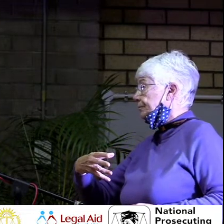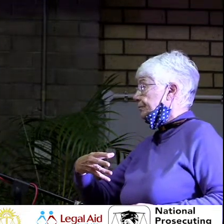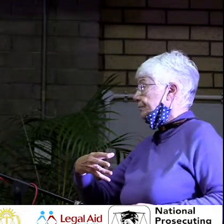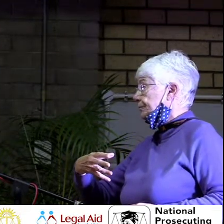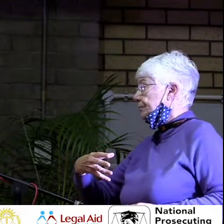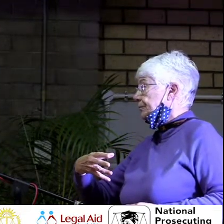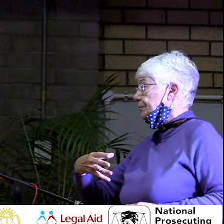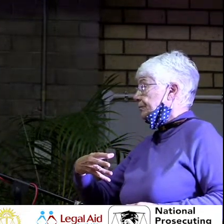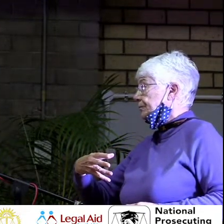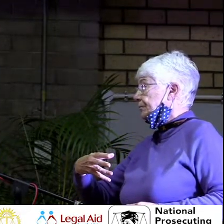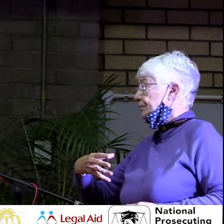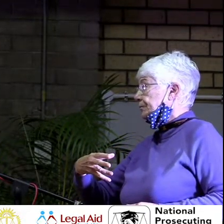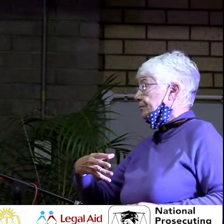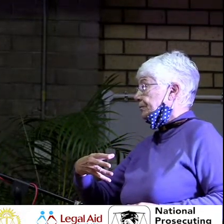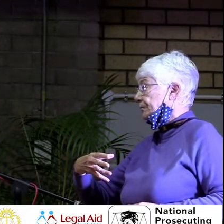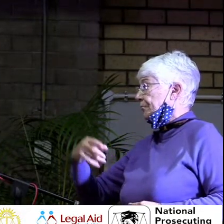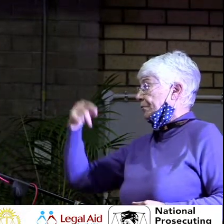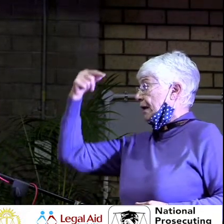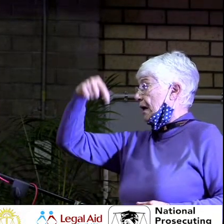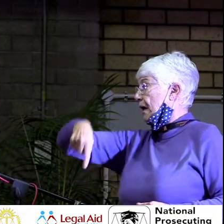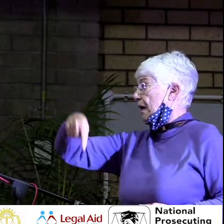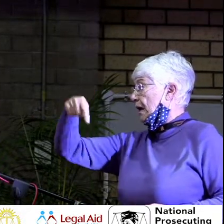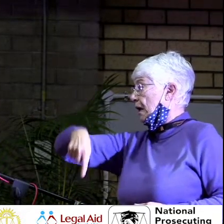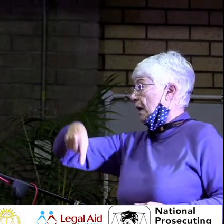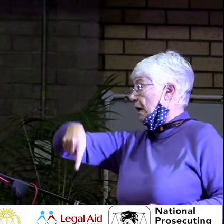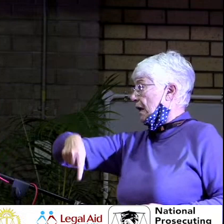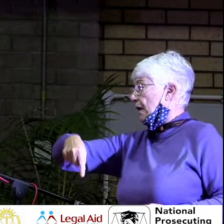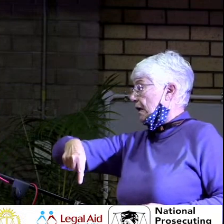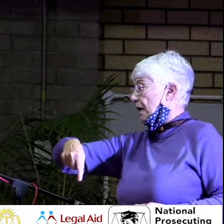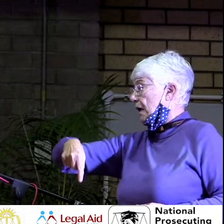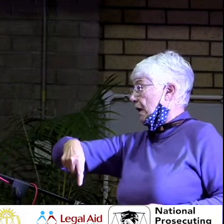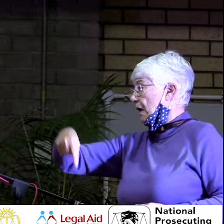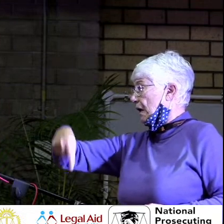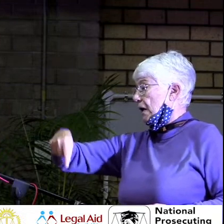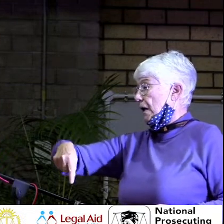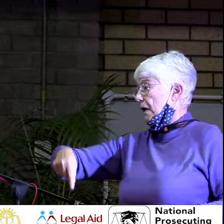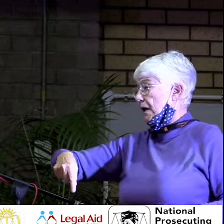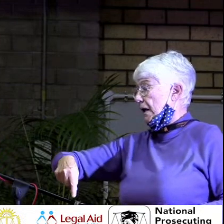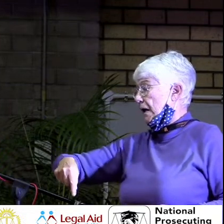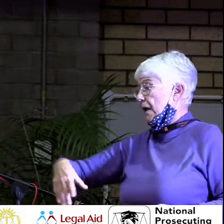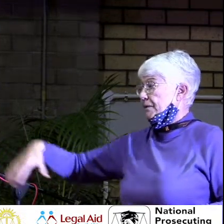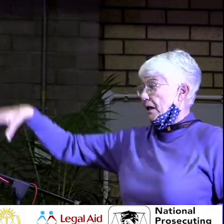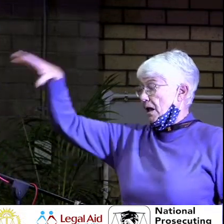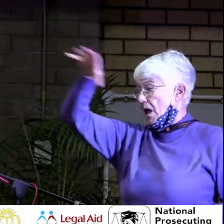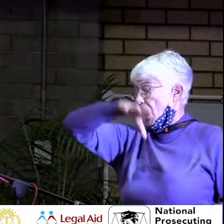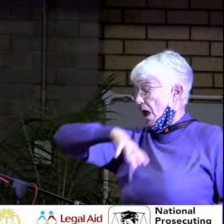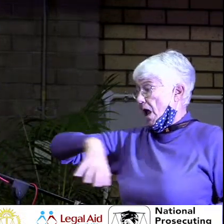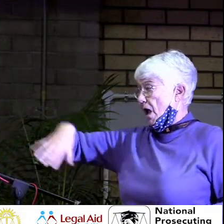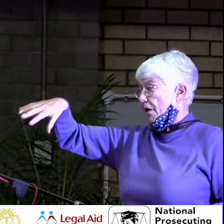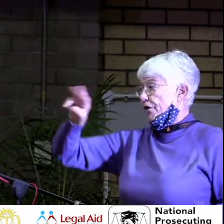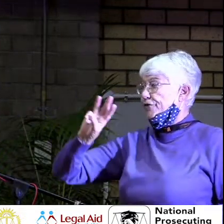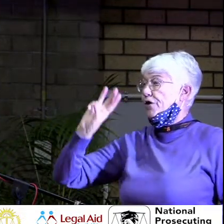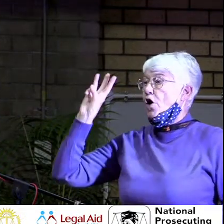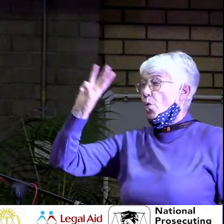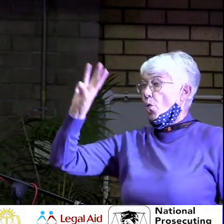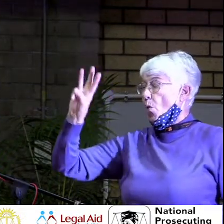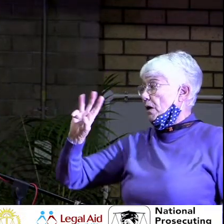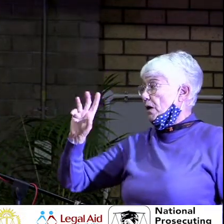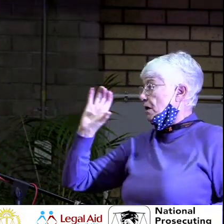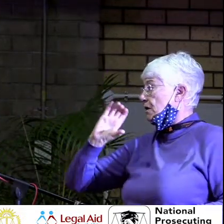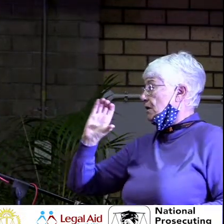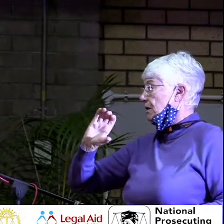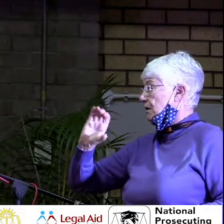and speaking about radical economic transformation. What is radical